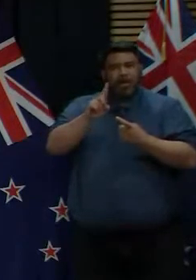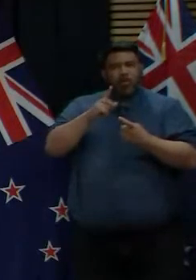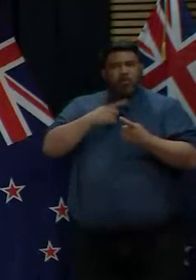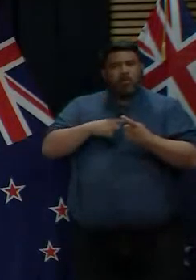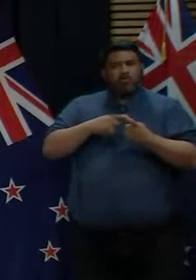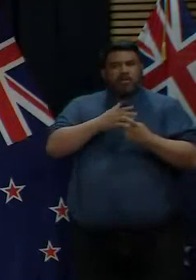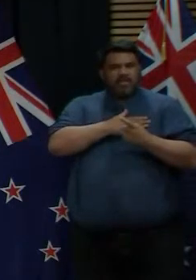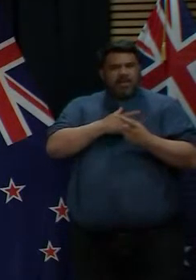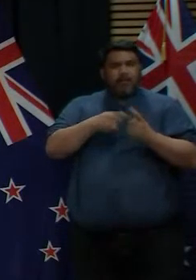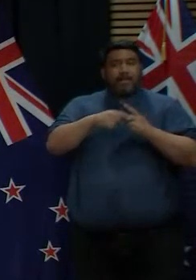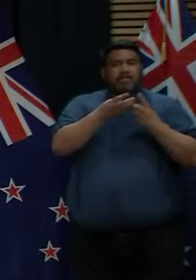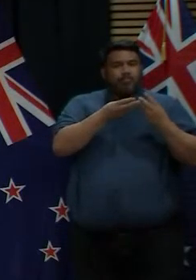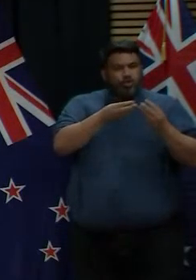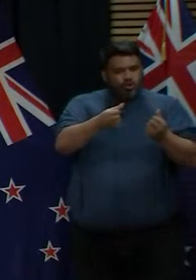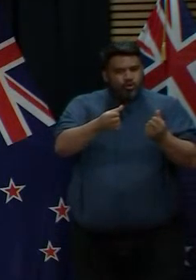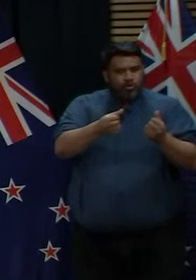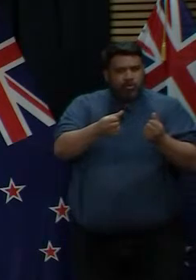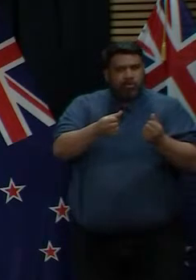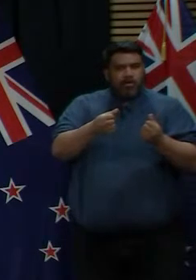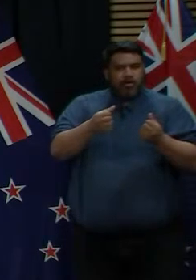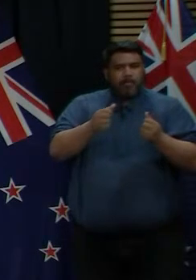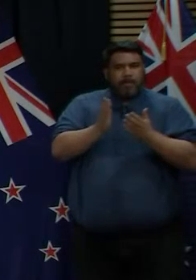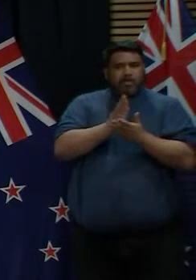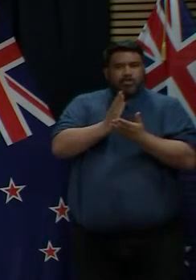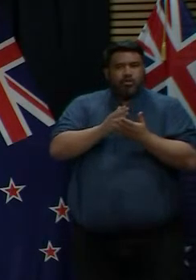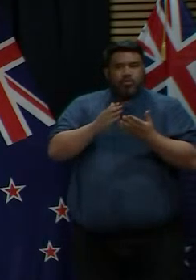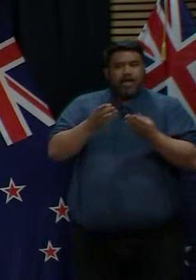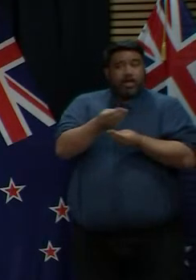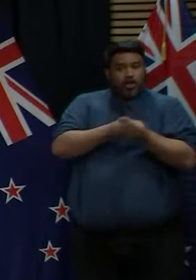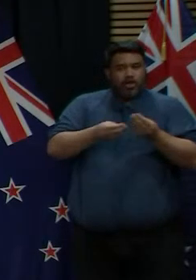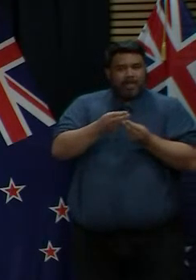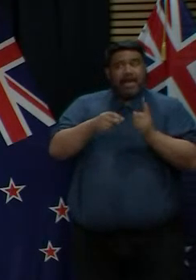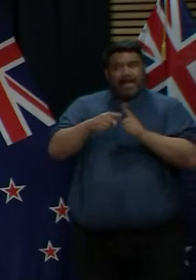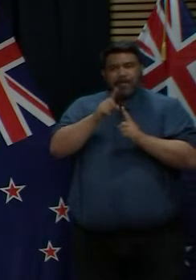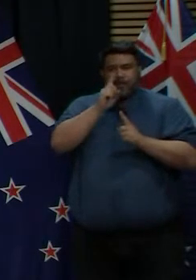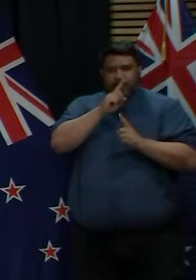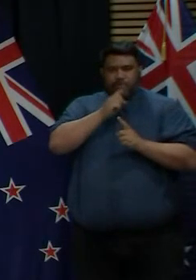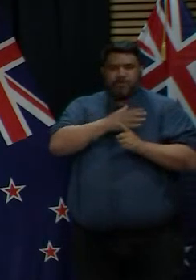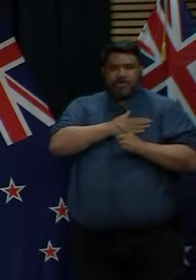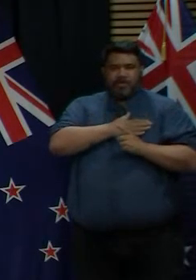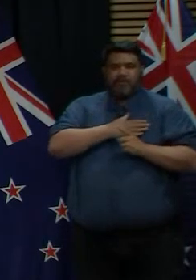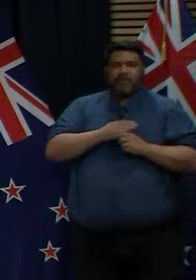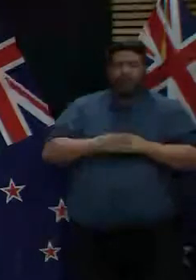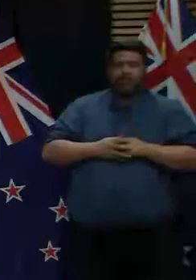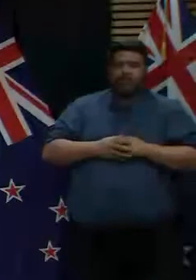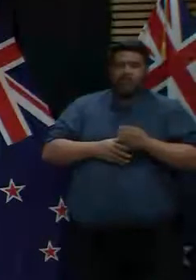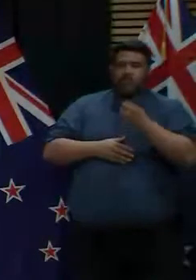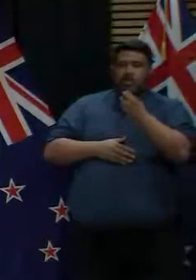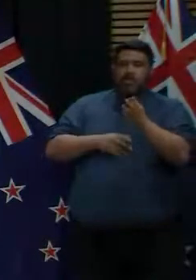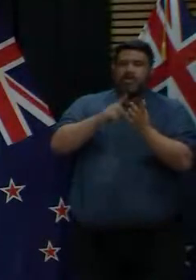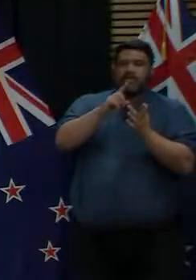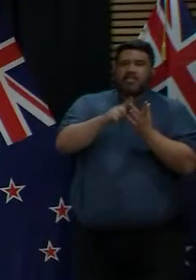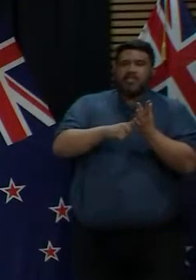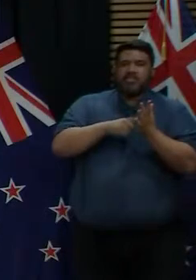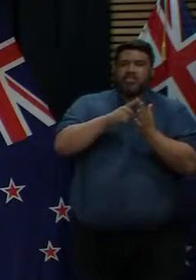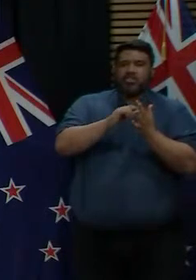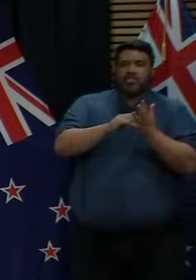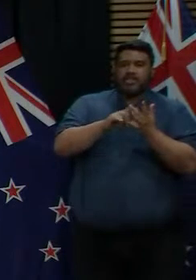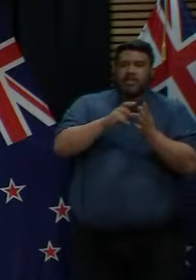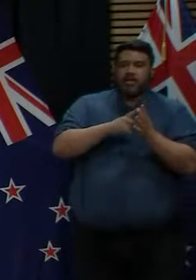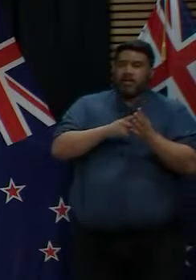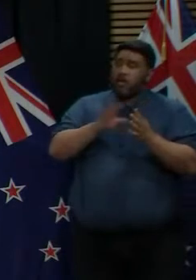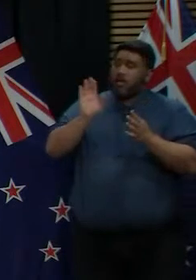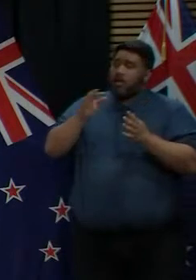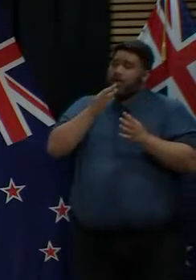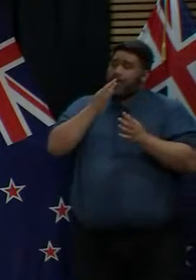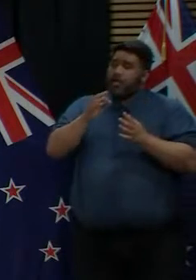the economy. Jessica. What does your modelling show about when we will reach that